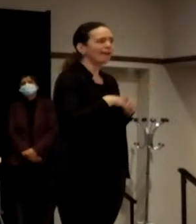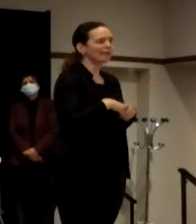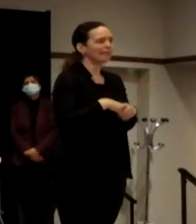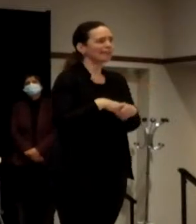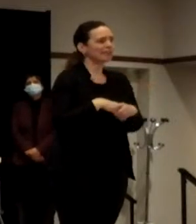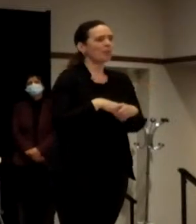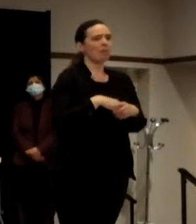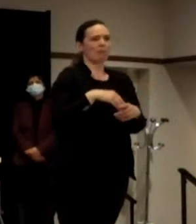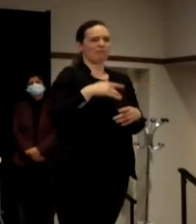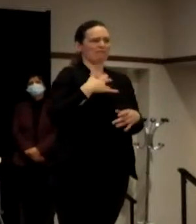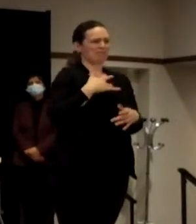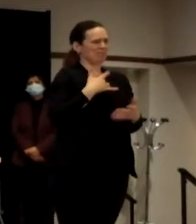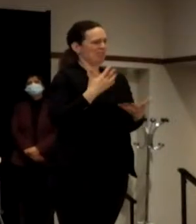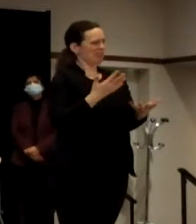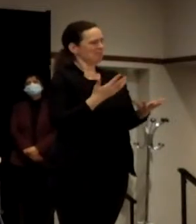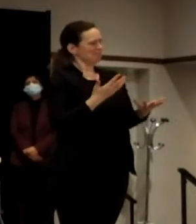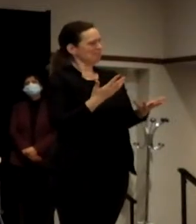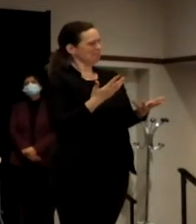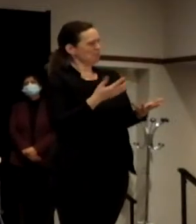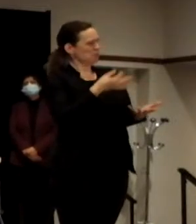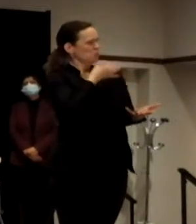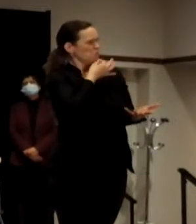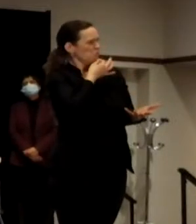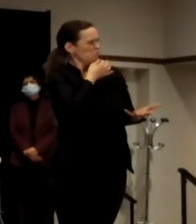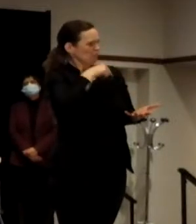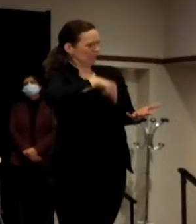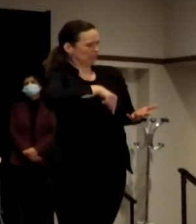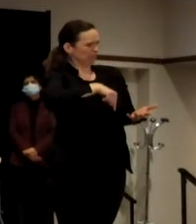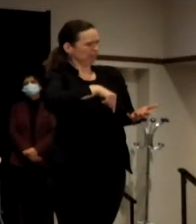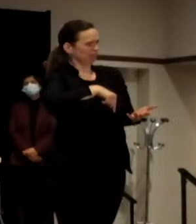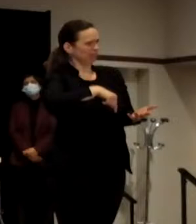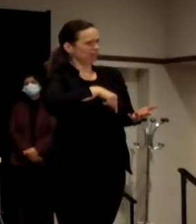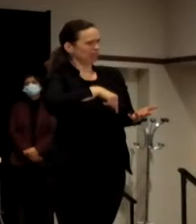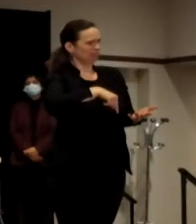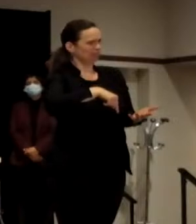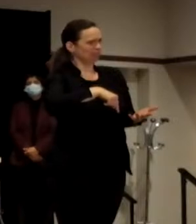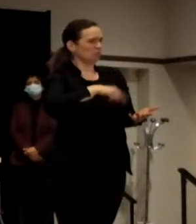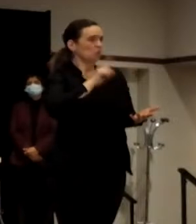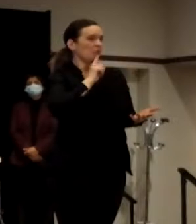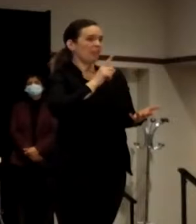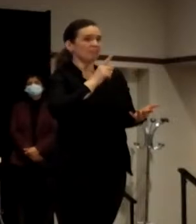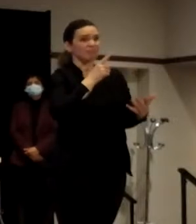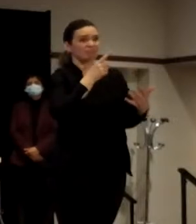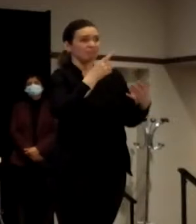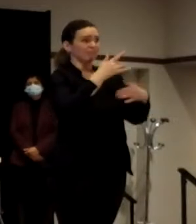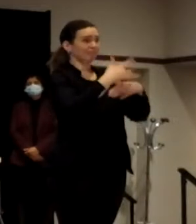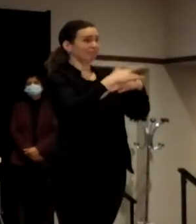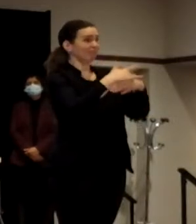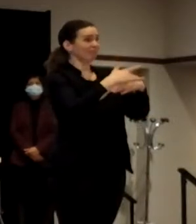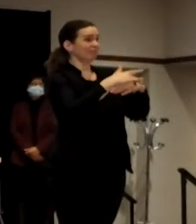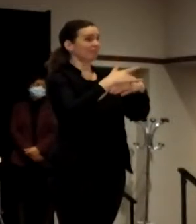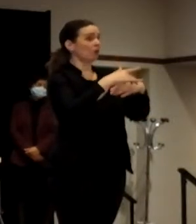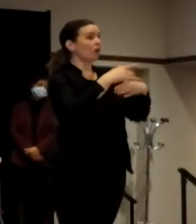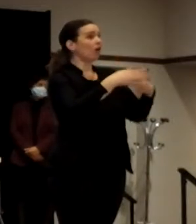think in short order, there probably does need to be some more eligibility opened